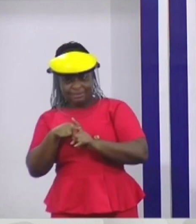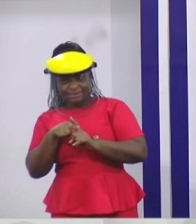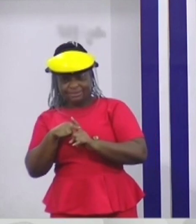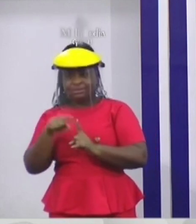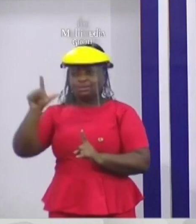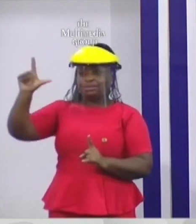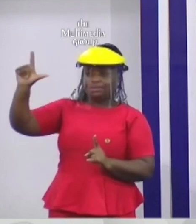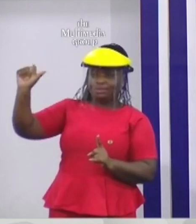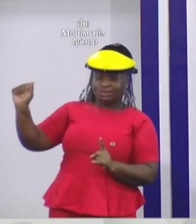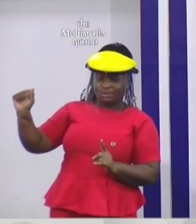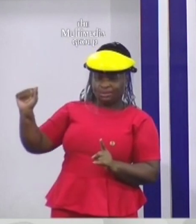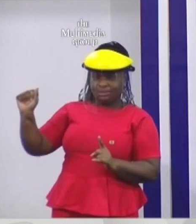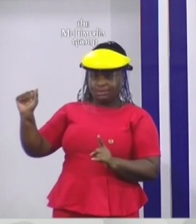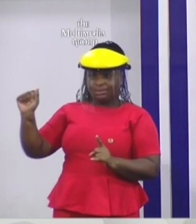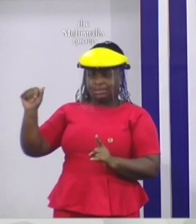La